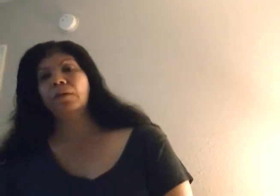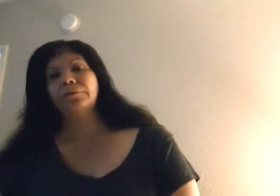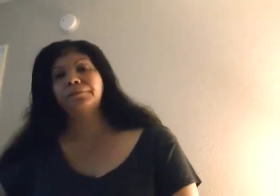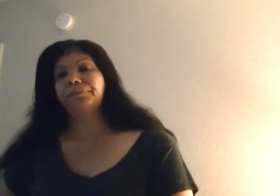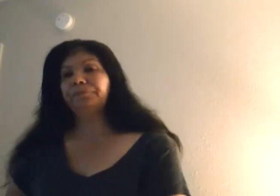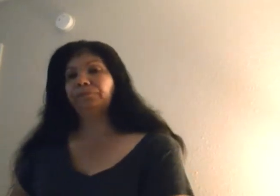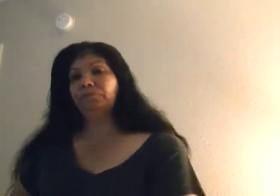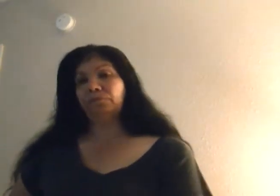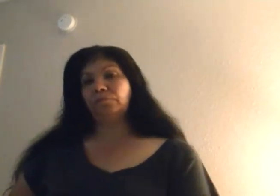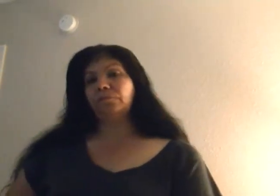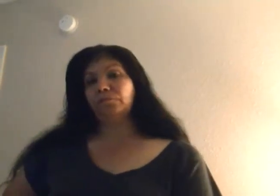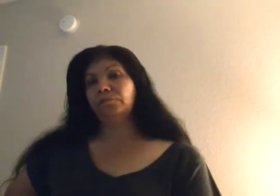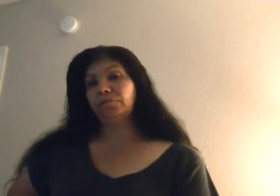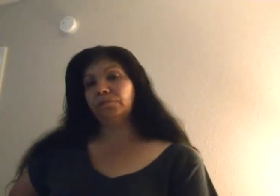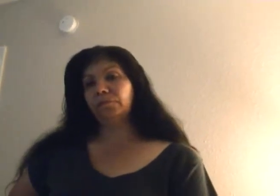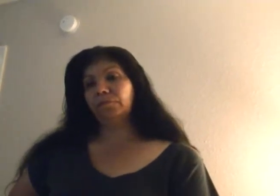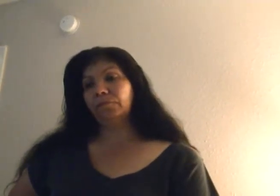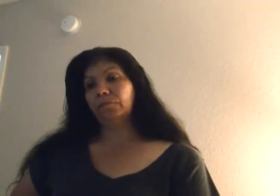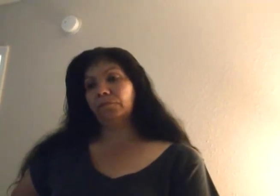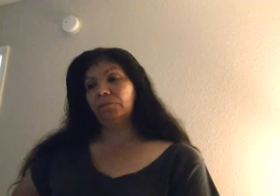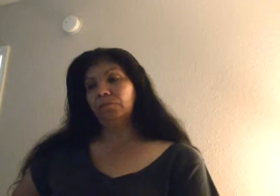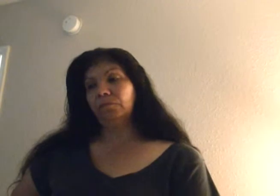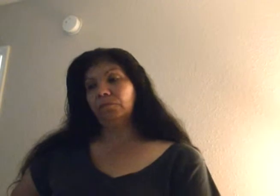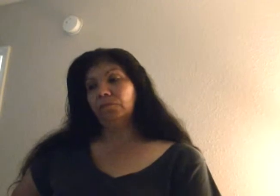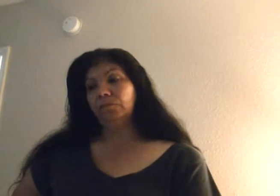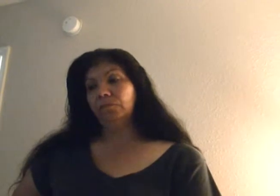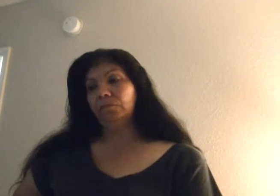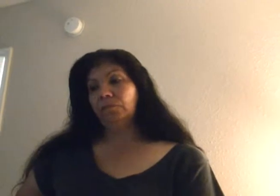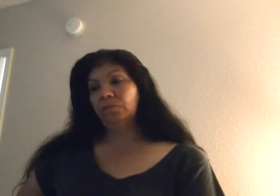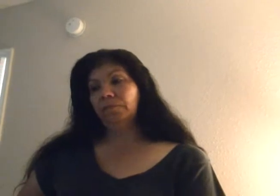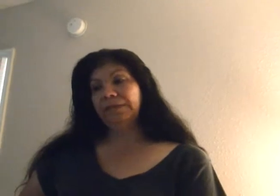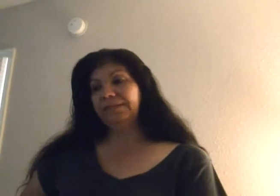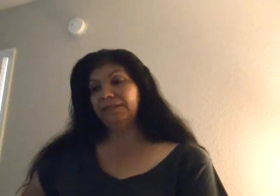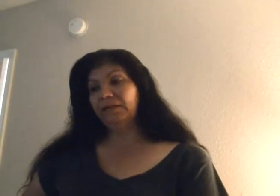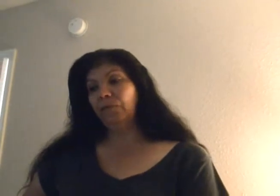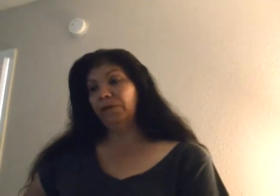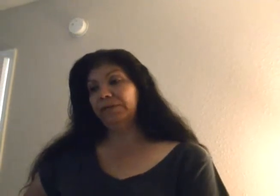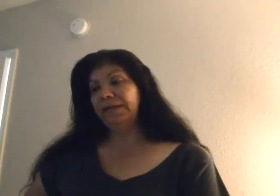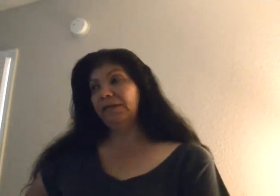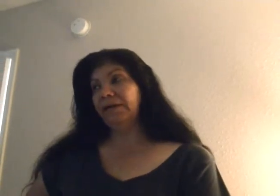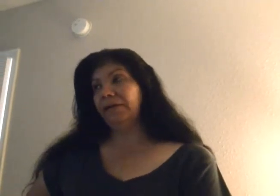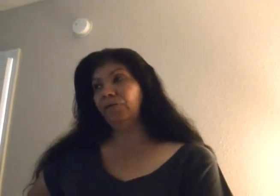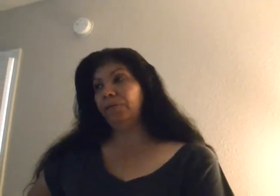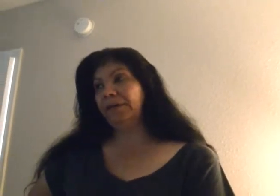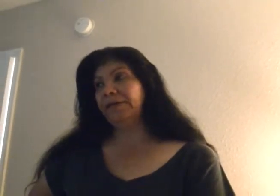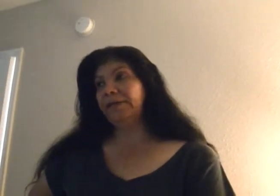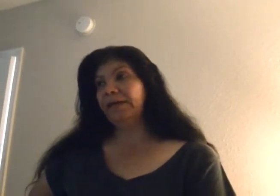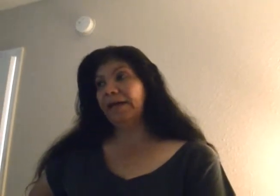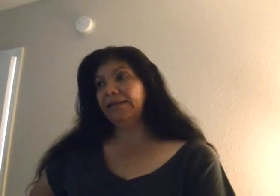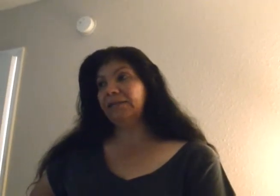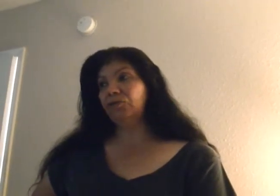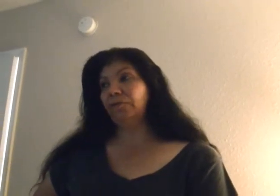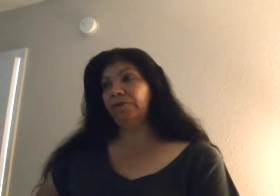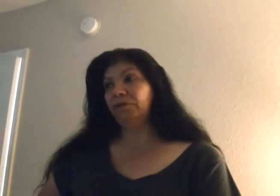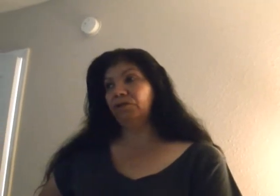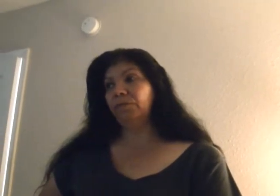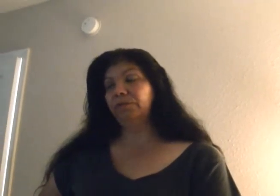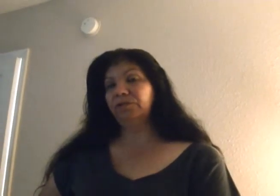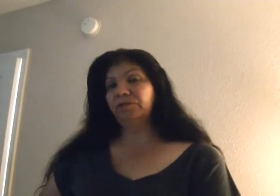preach. So. But it's the same way today. Not everybody has that true fellowship with Jesus